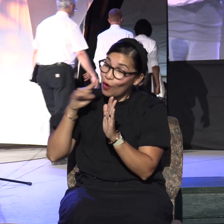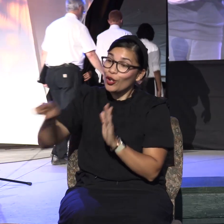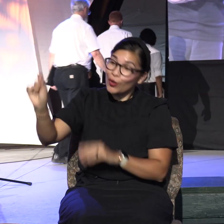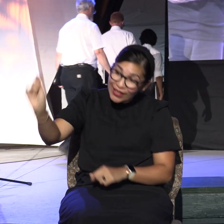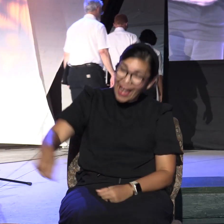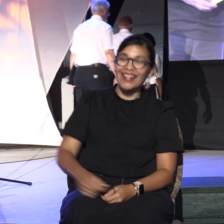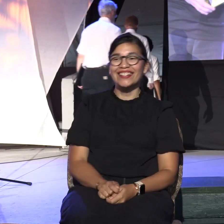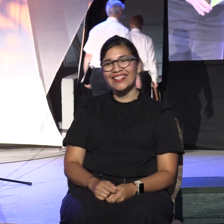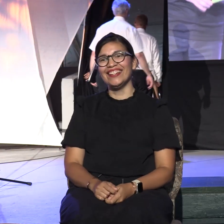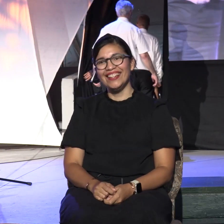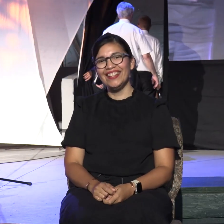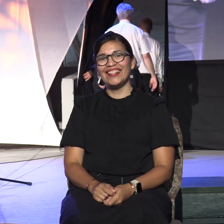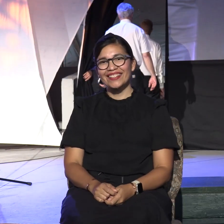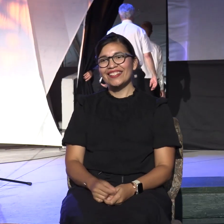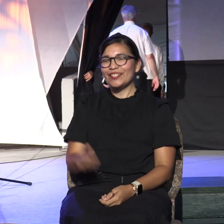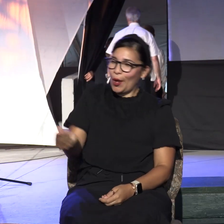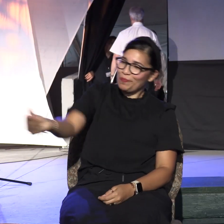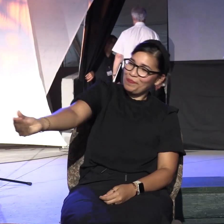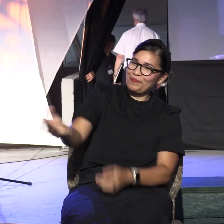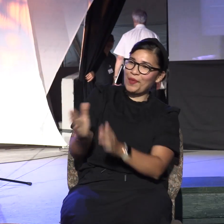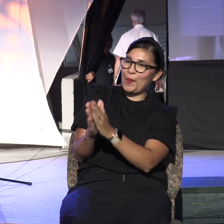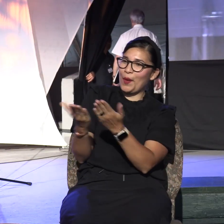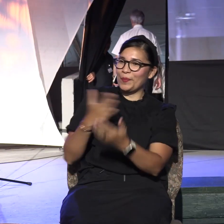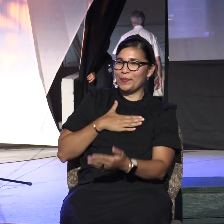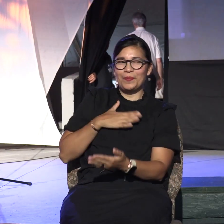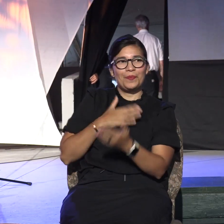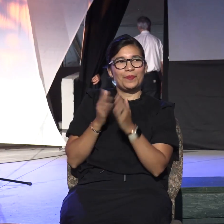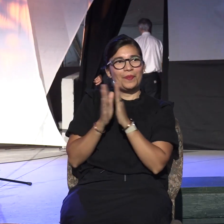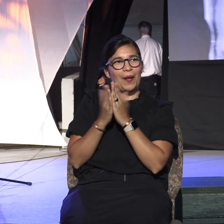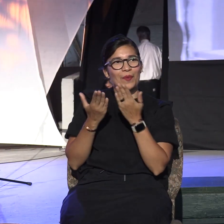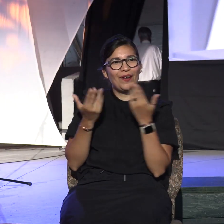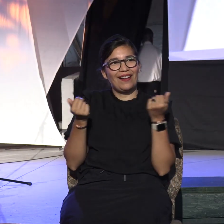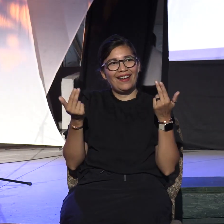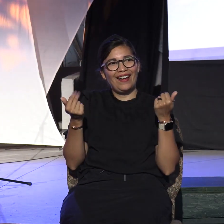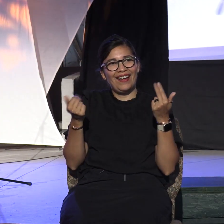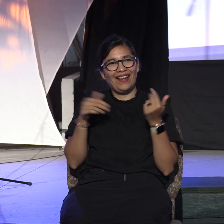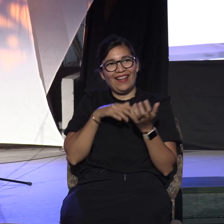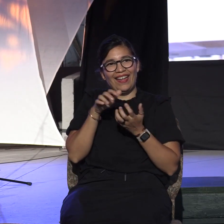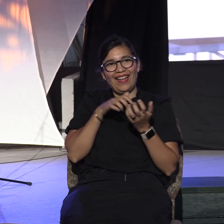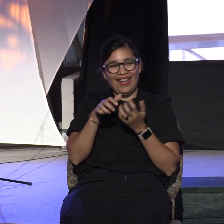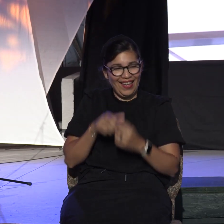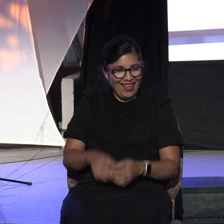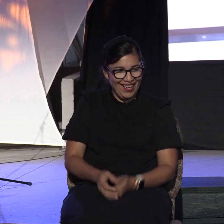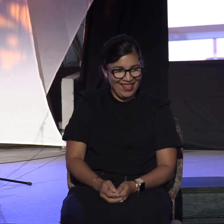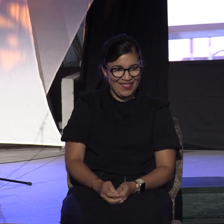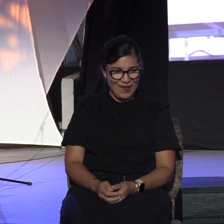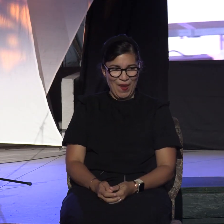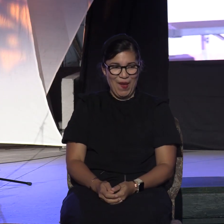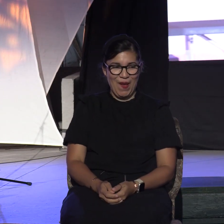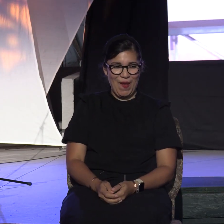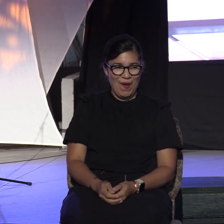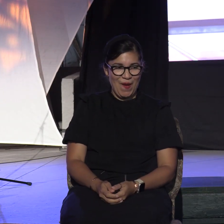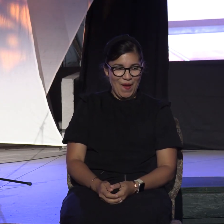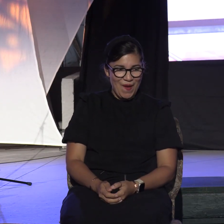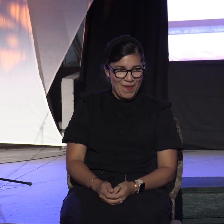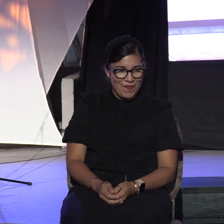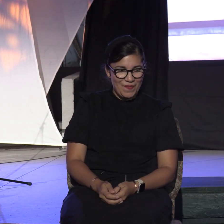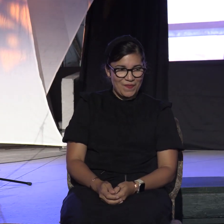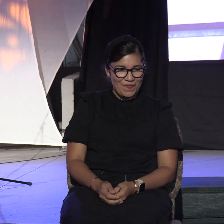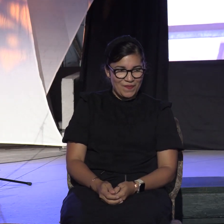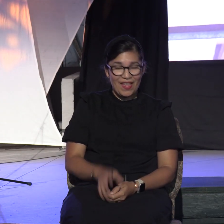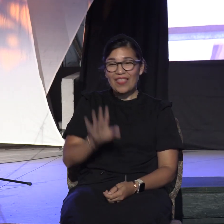it's actually the most recent book that just got published. Although it's a reprint from a book